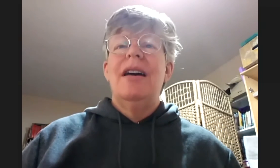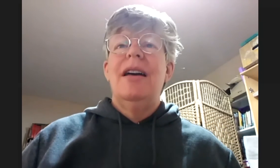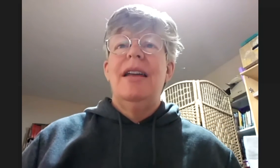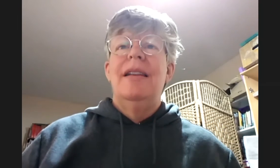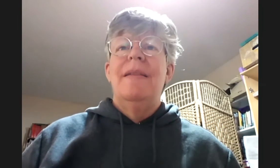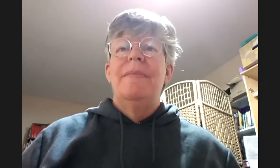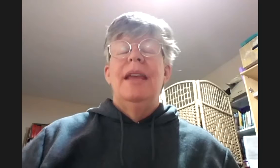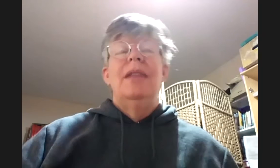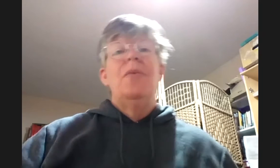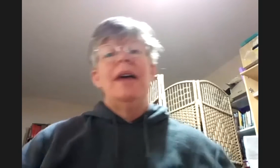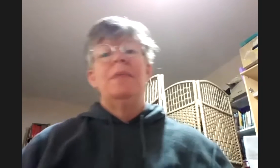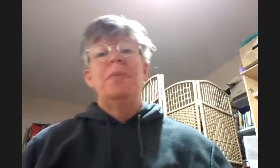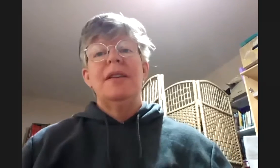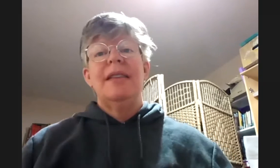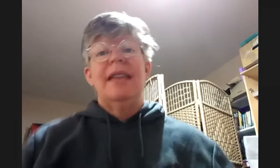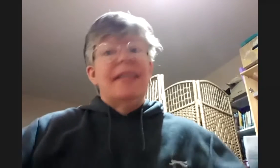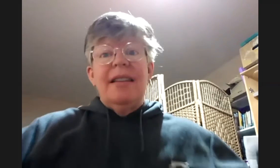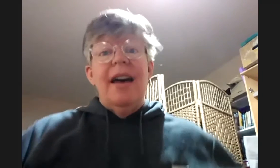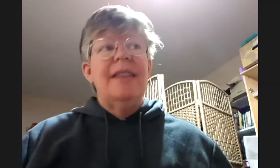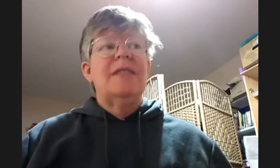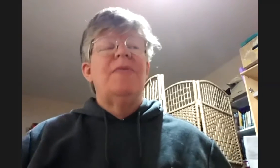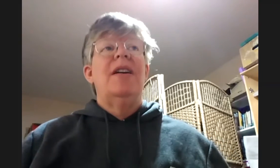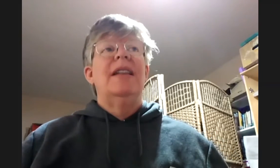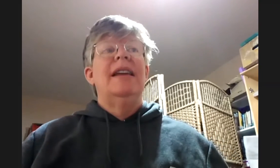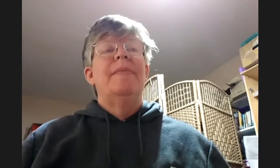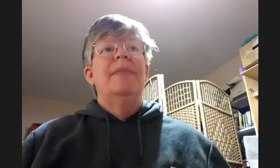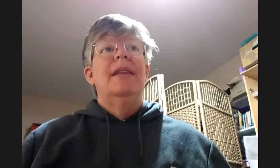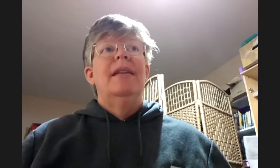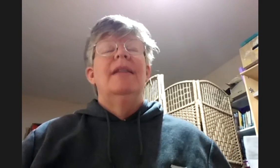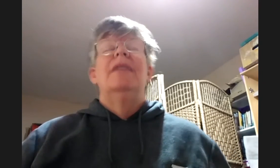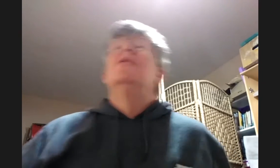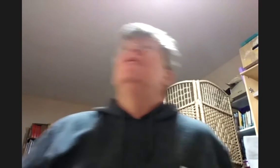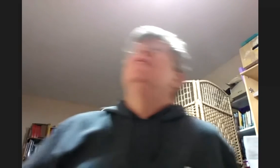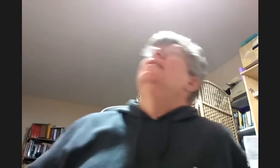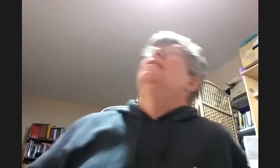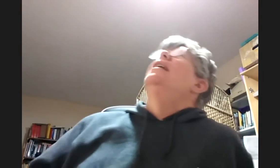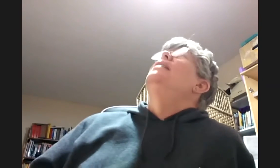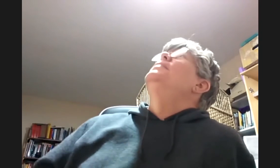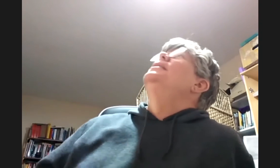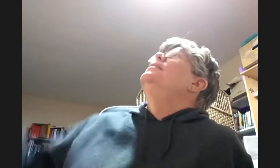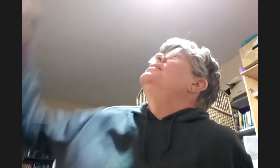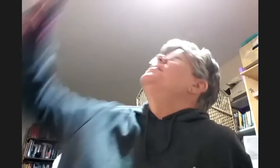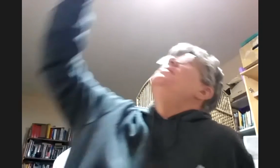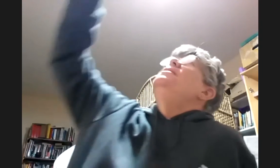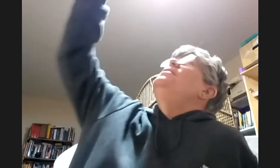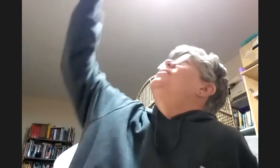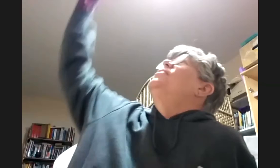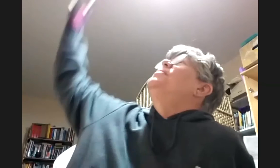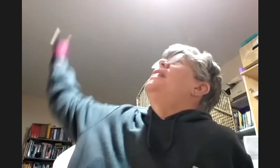on? And the wild boar said, the sky is falling. And Wolf looked up, and it was a beautiful, bright